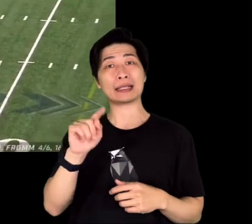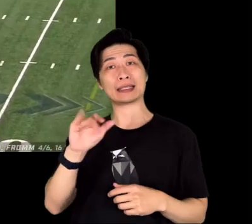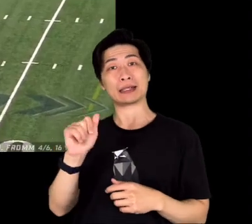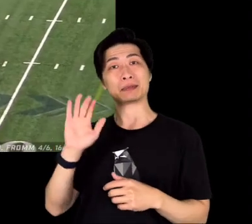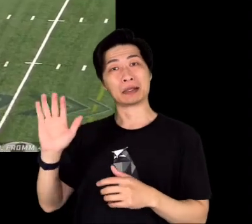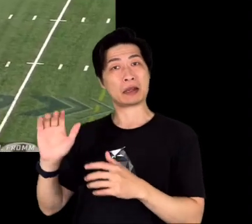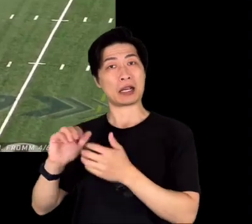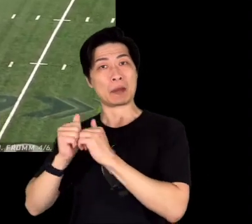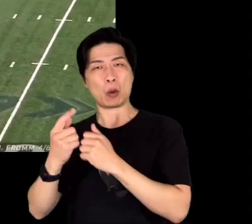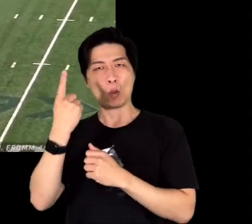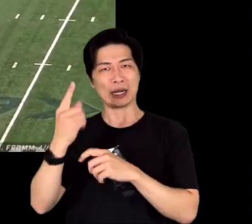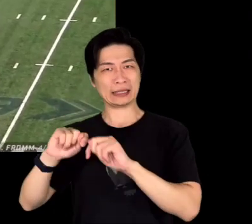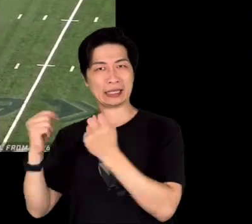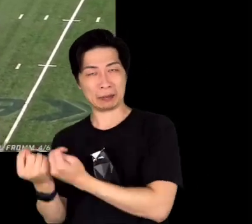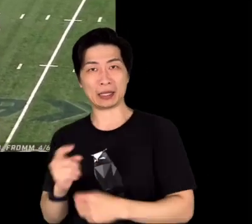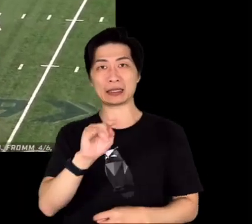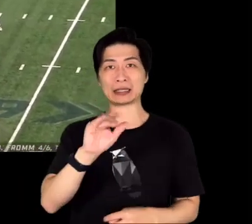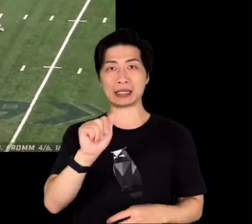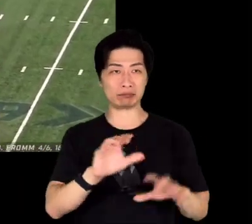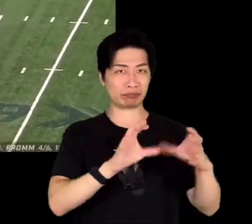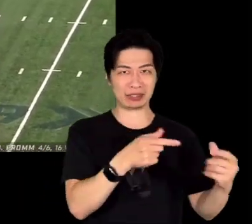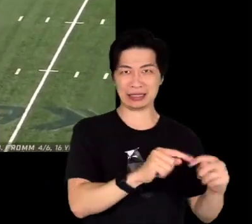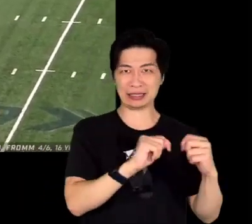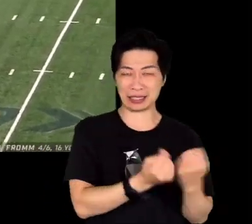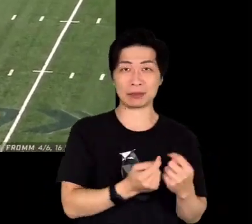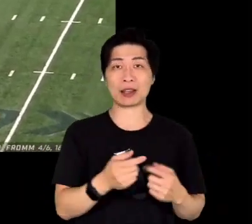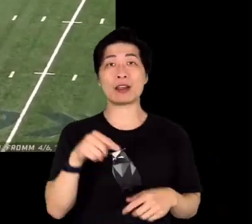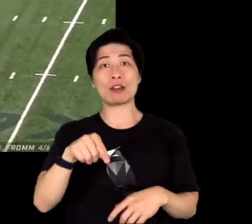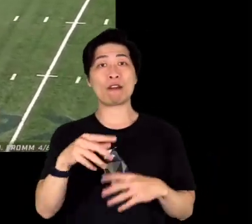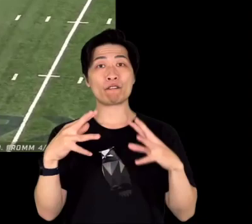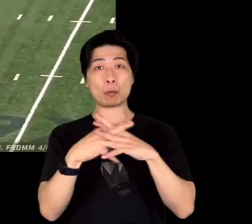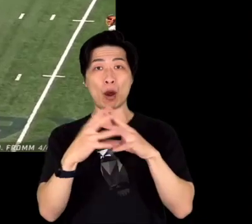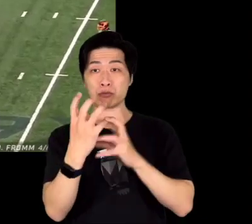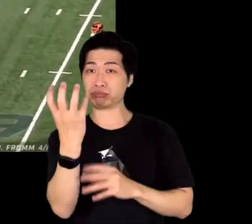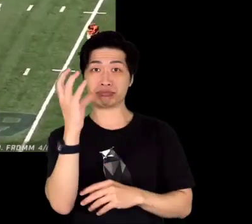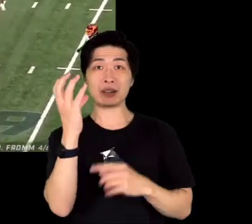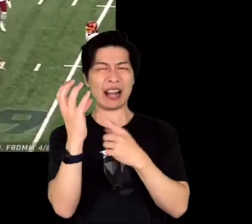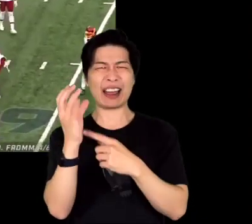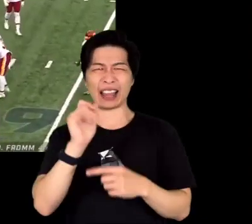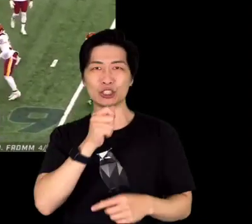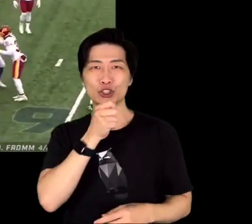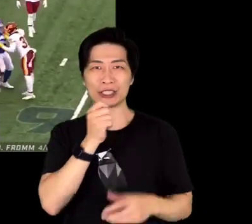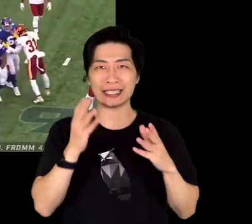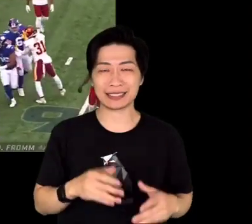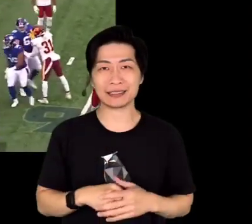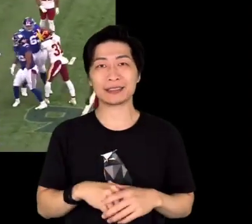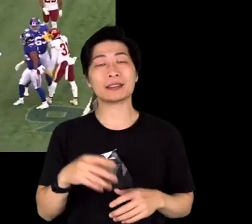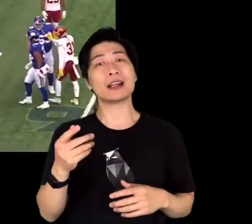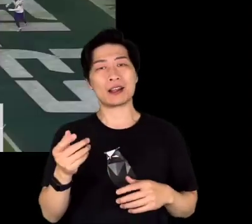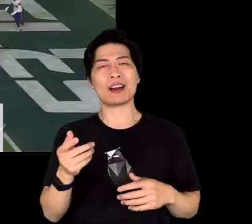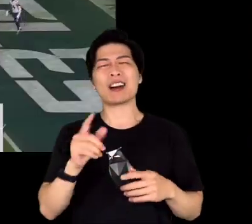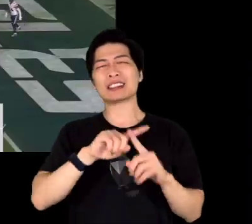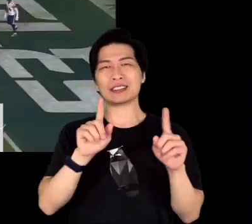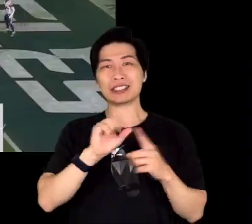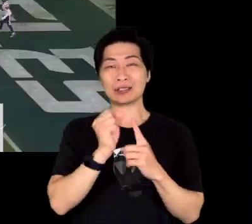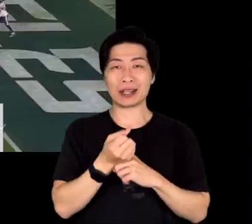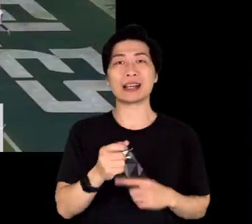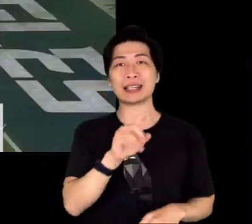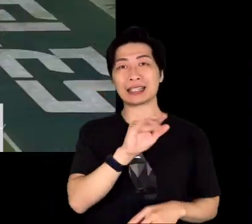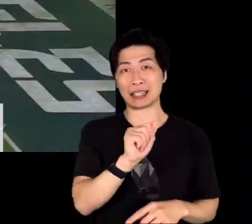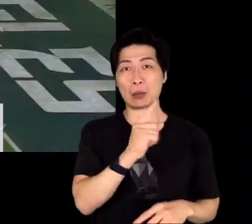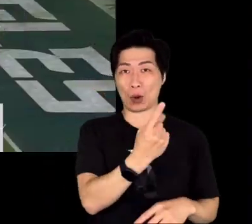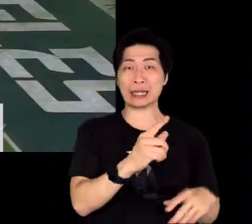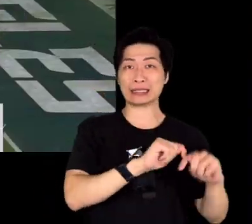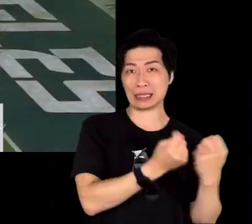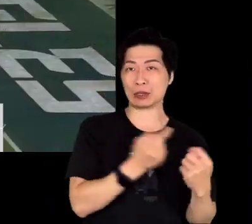In one scenario, Tesla's competition is one team, while Tesla is the other. The football itself is a journalist. In another scenario,